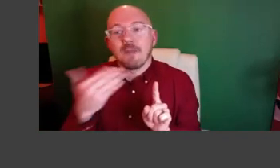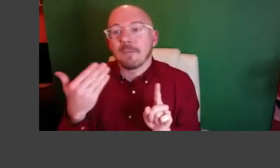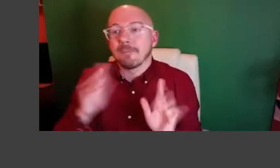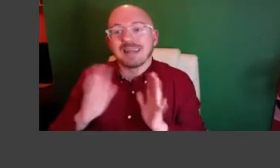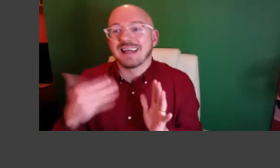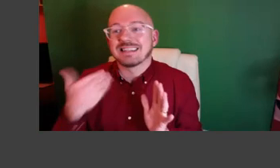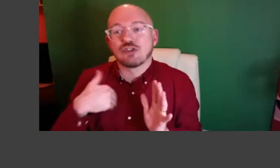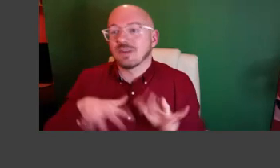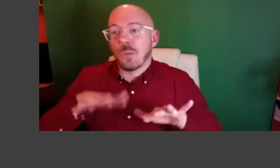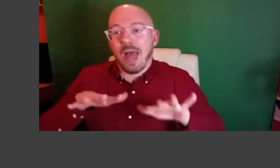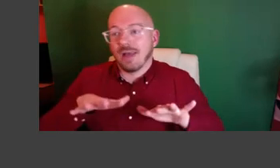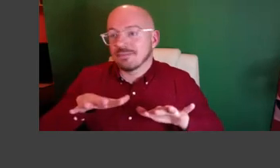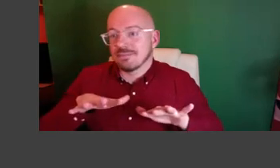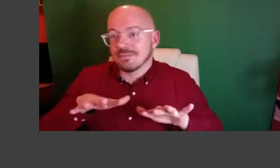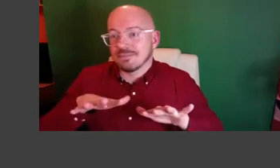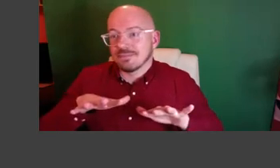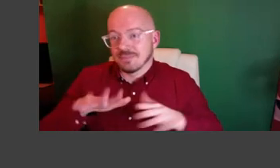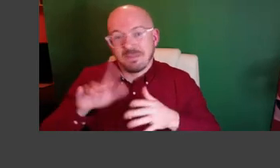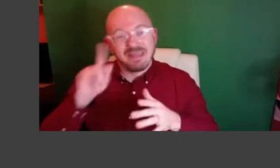area.